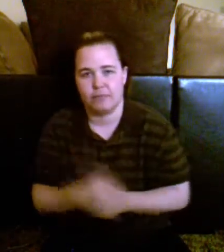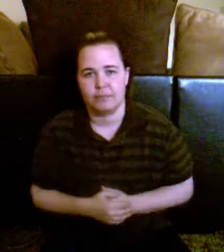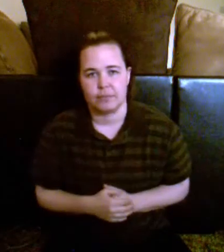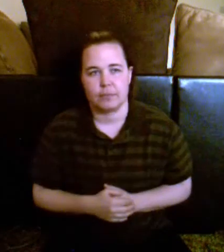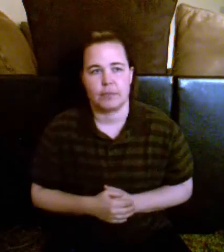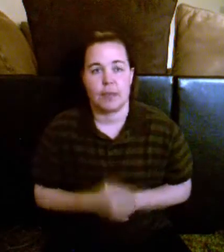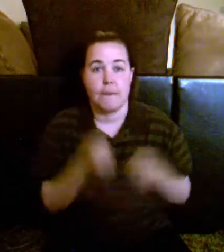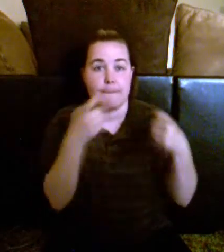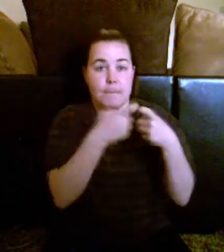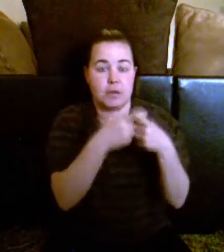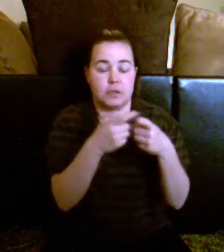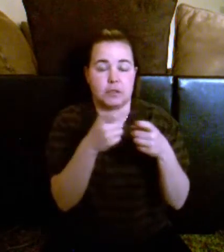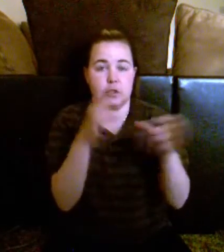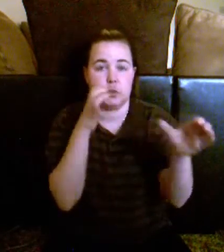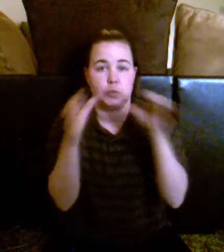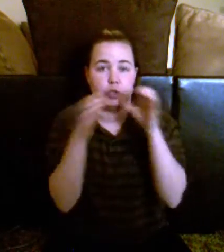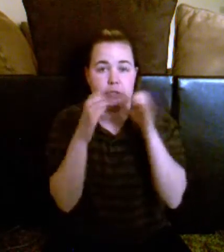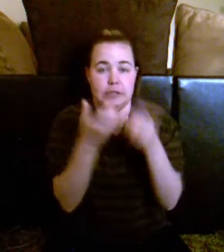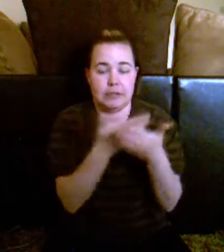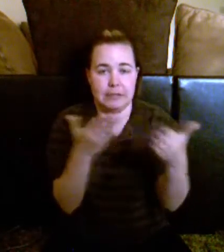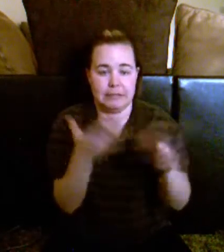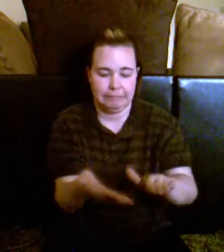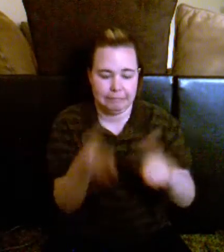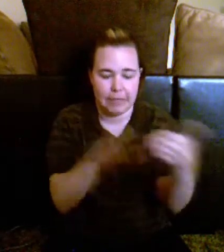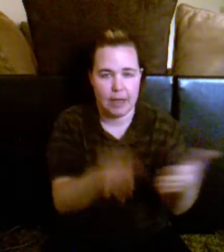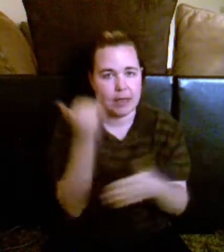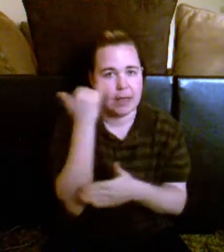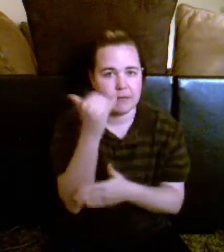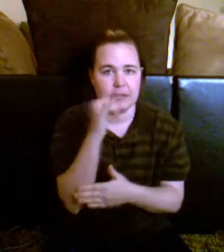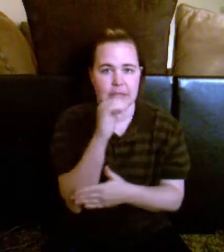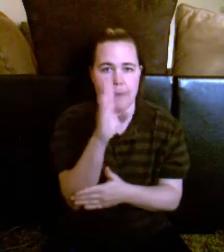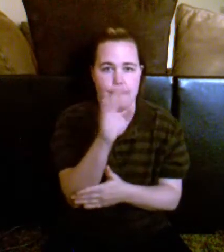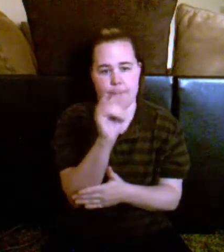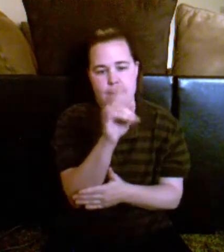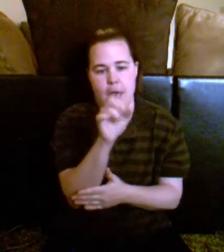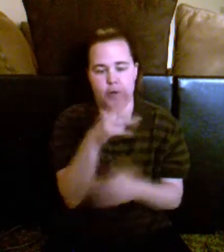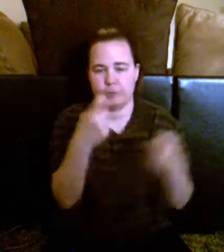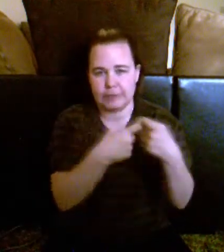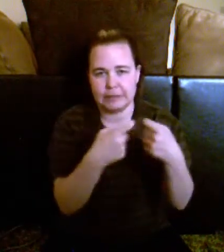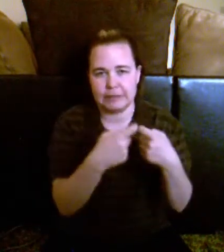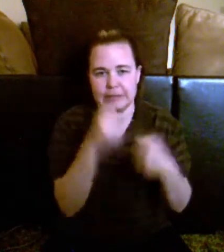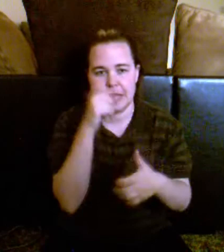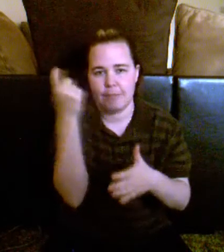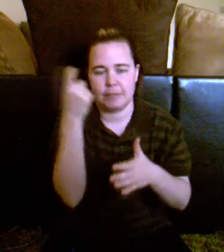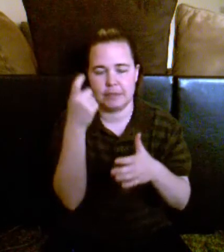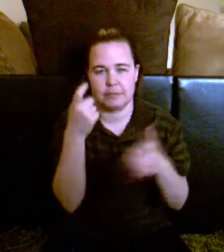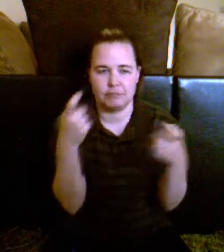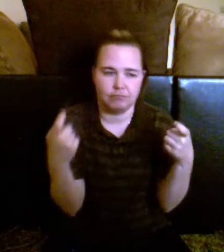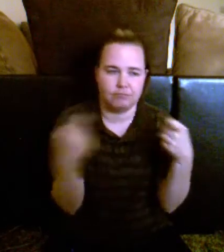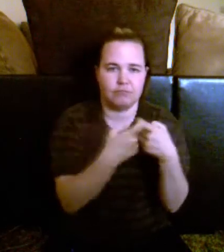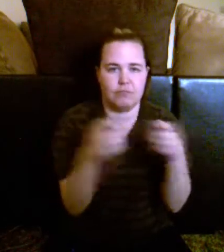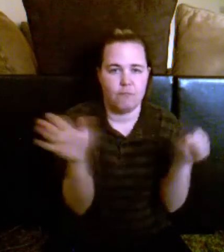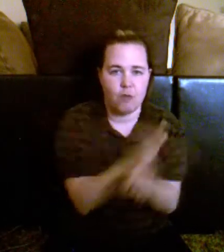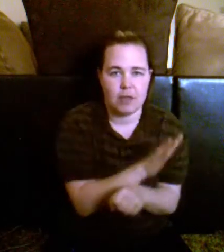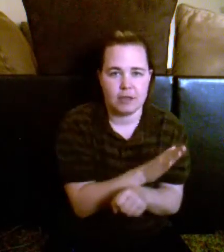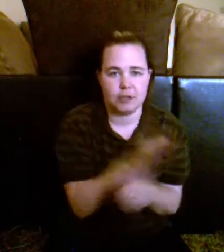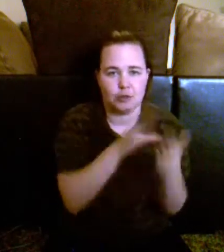Batteries in communication devices also die. If there are not batteries around or it has not been charged, then the student will have to go without the device.